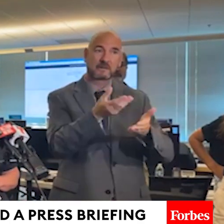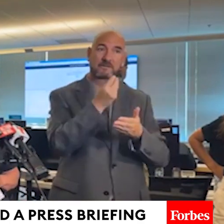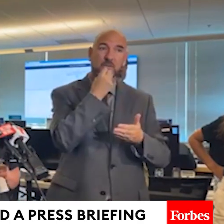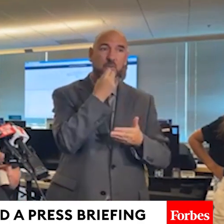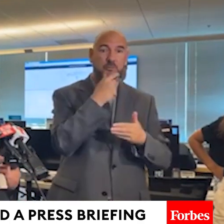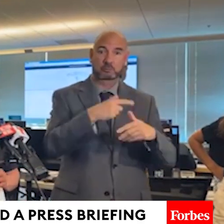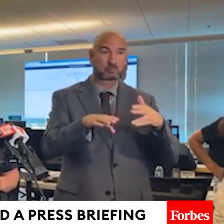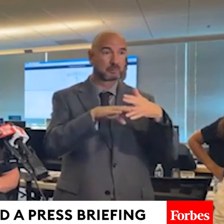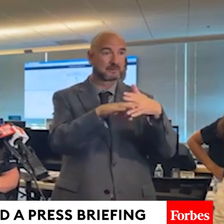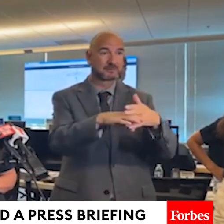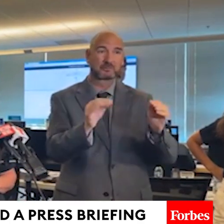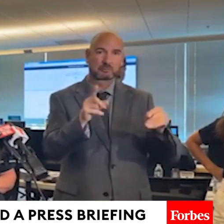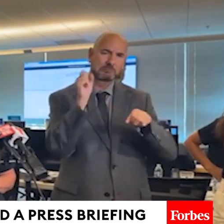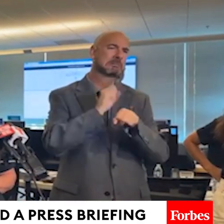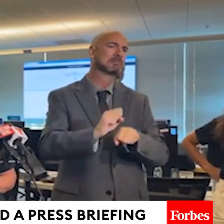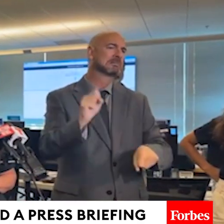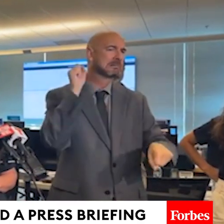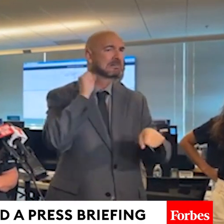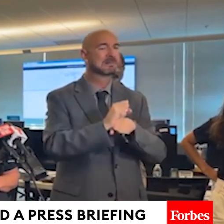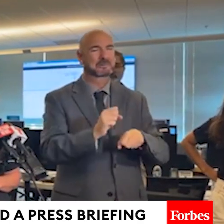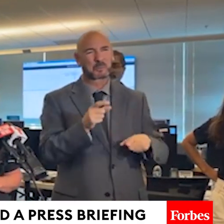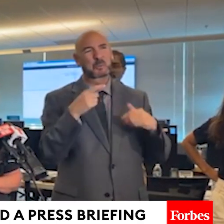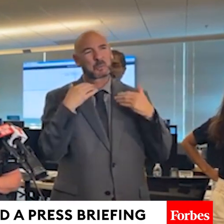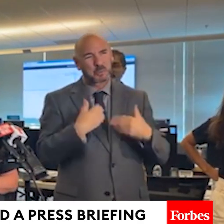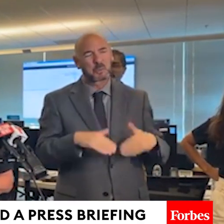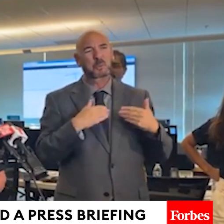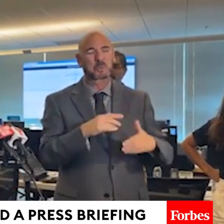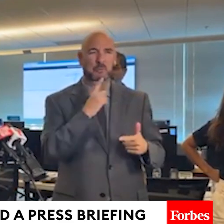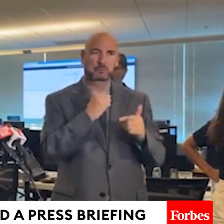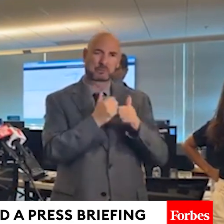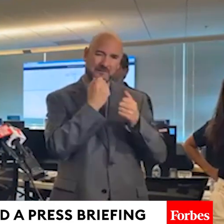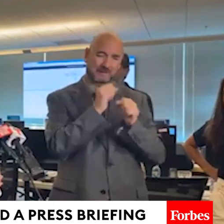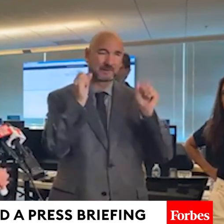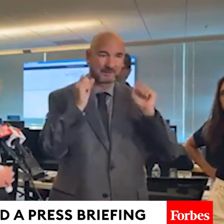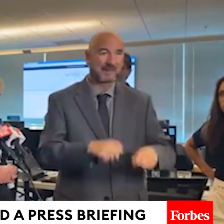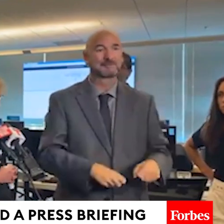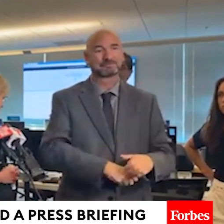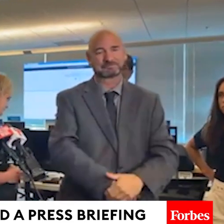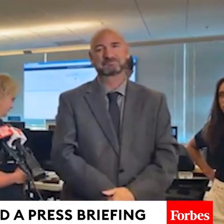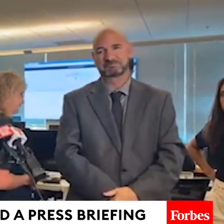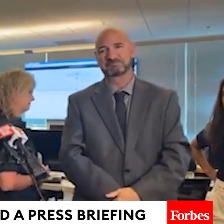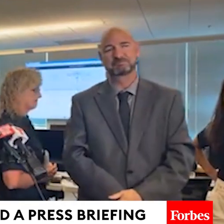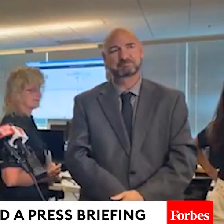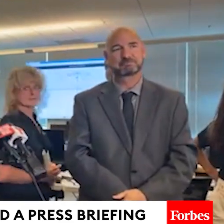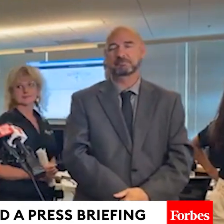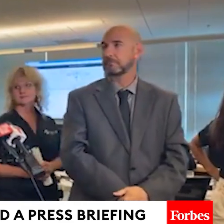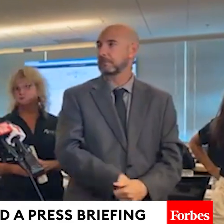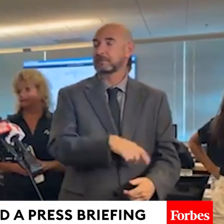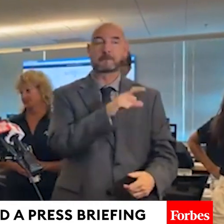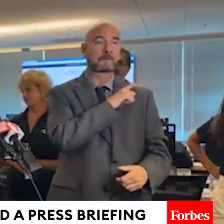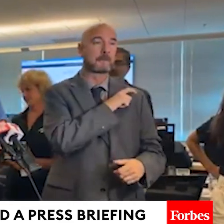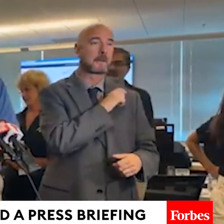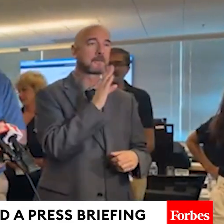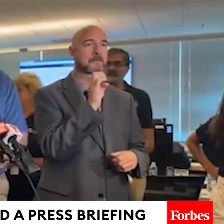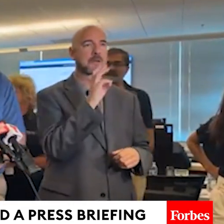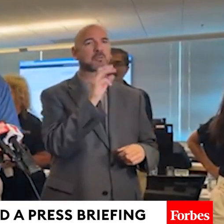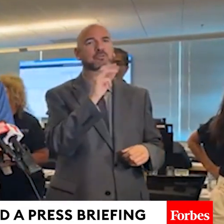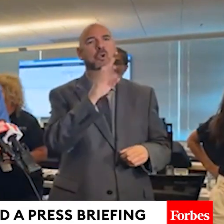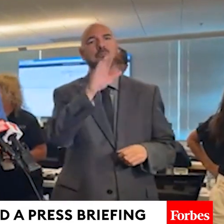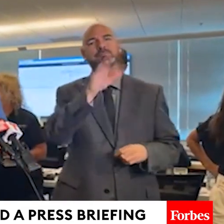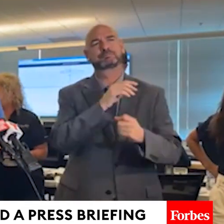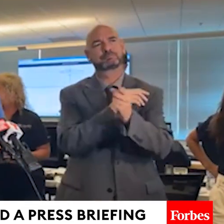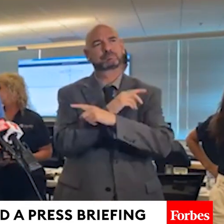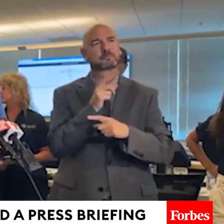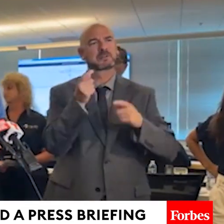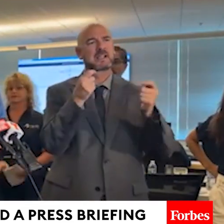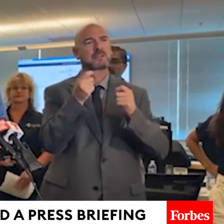possibly can in the safest way possible. Chief, can you describe the car crash last night? What,